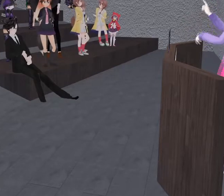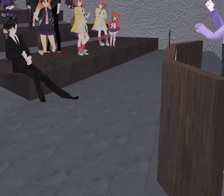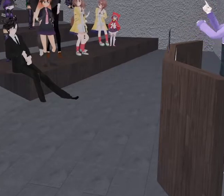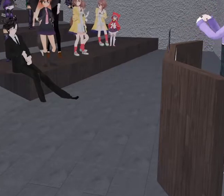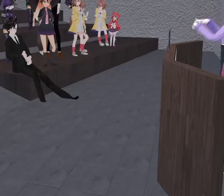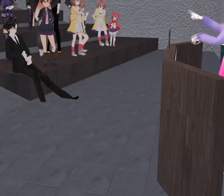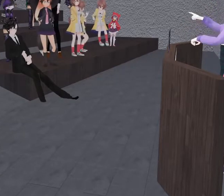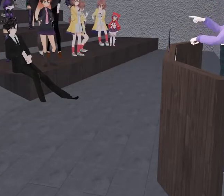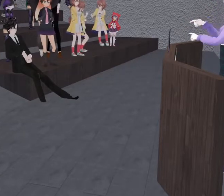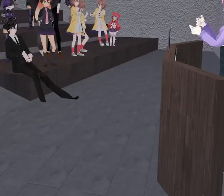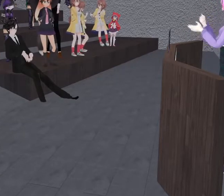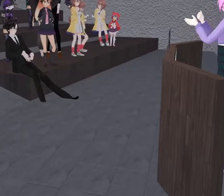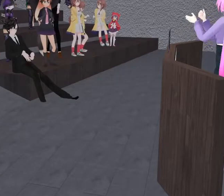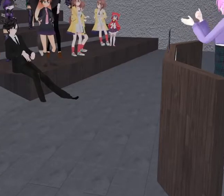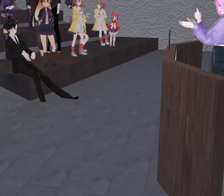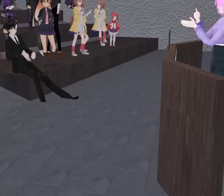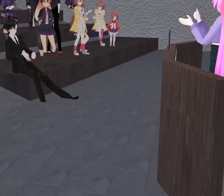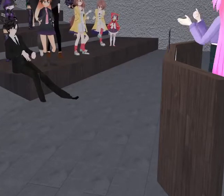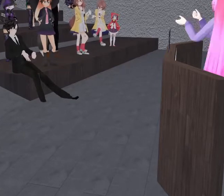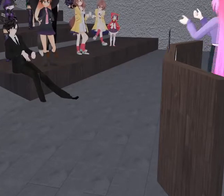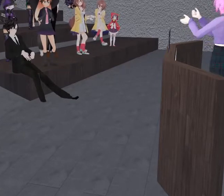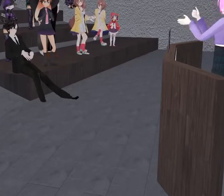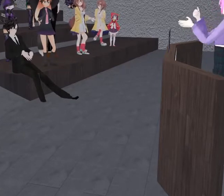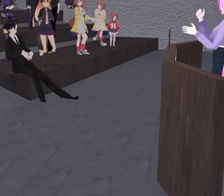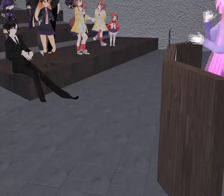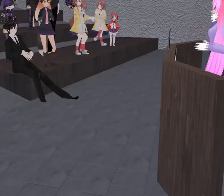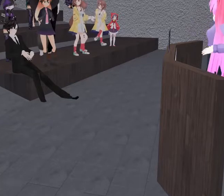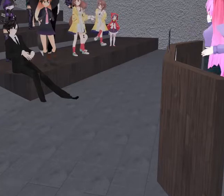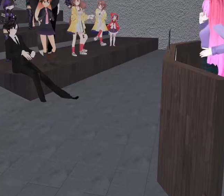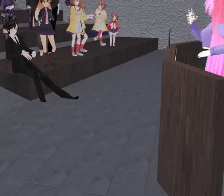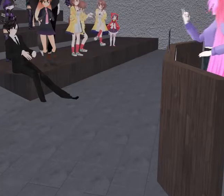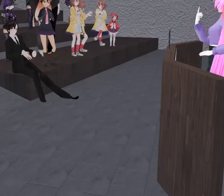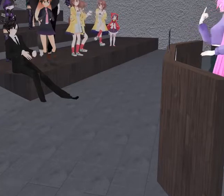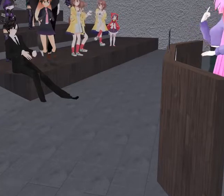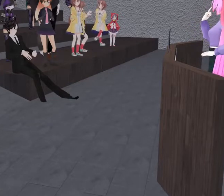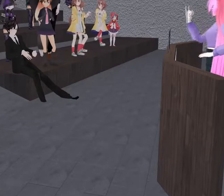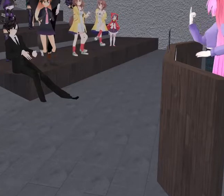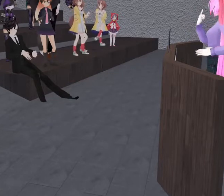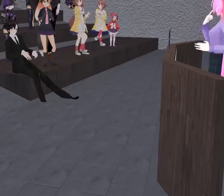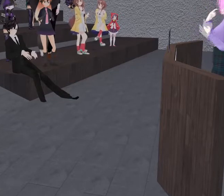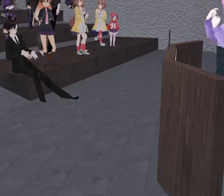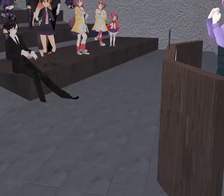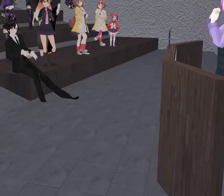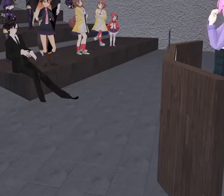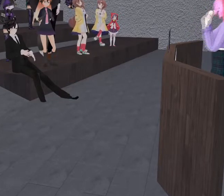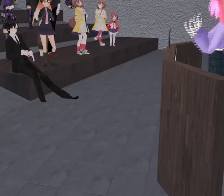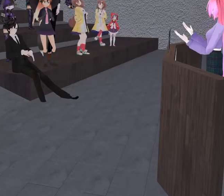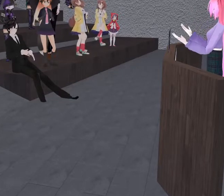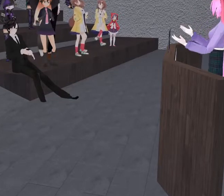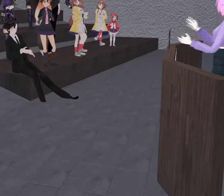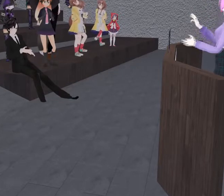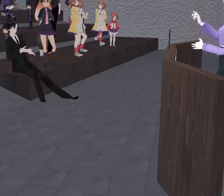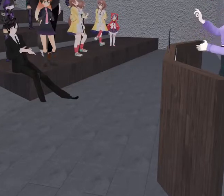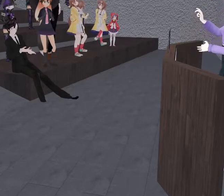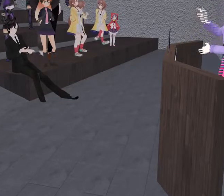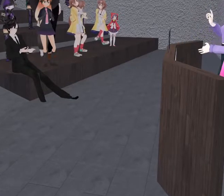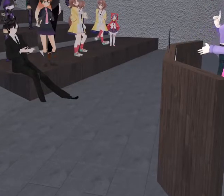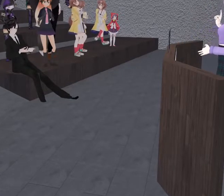hear. Oh, that's so awful. And related to that was just like the idea that people think, oh, you're deaf. Oh, that really sucks. That's